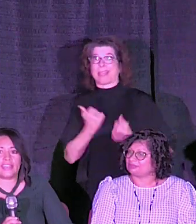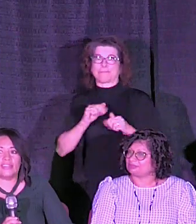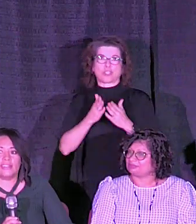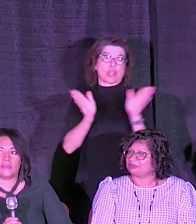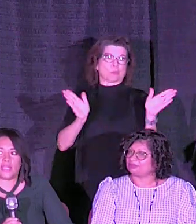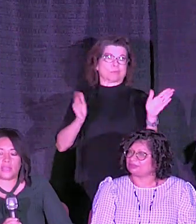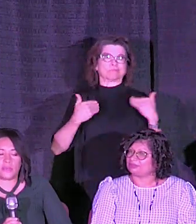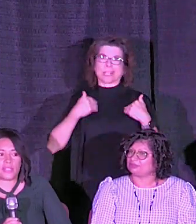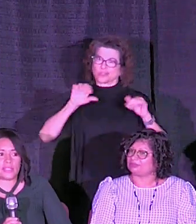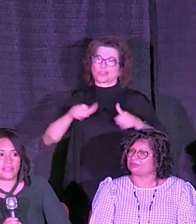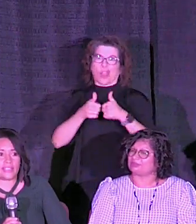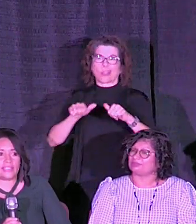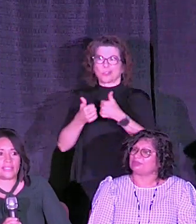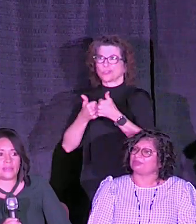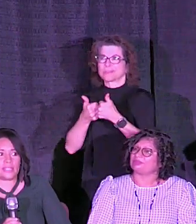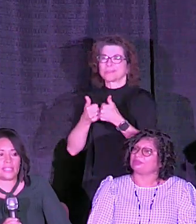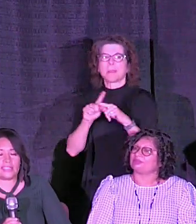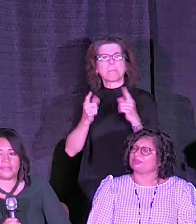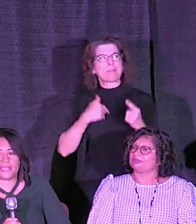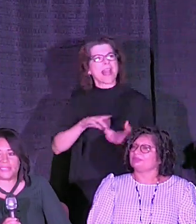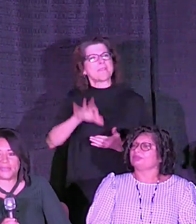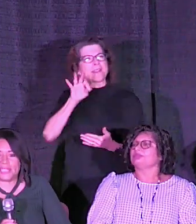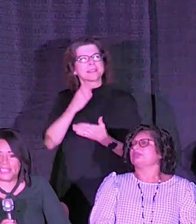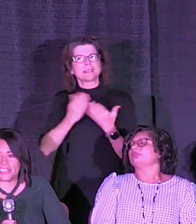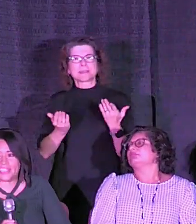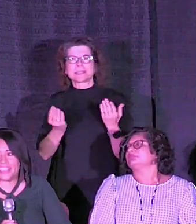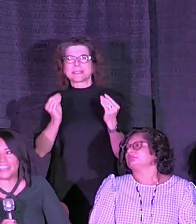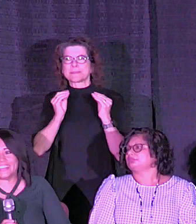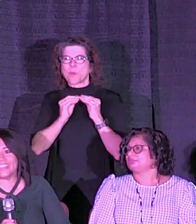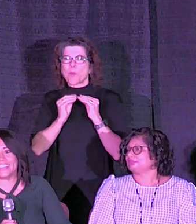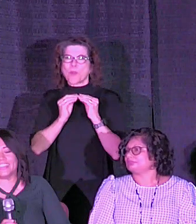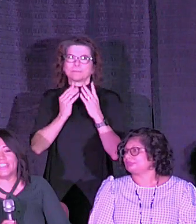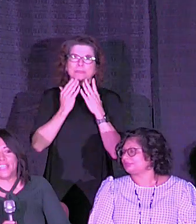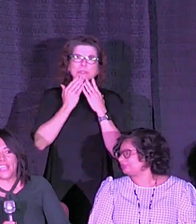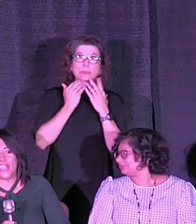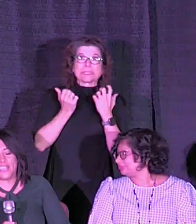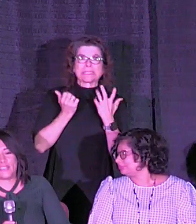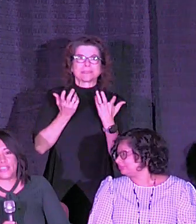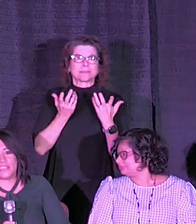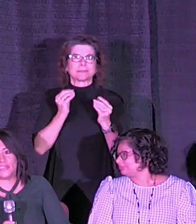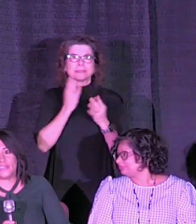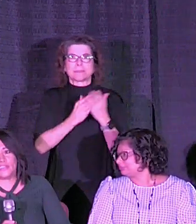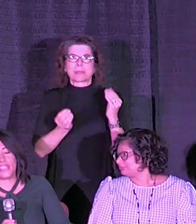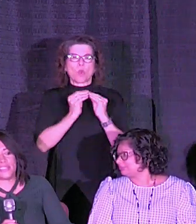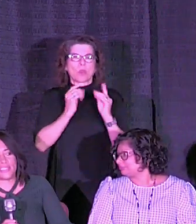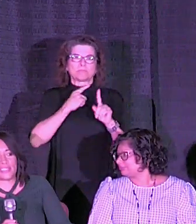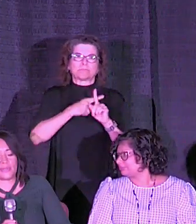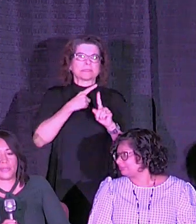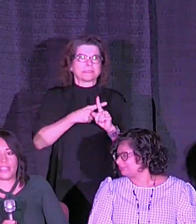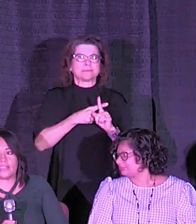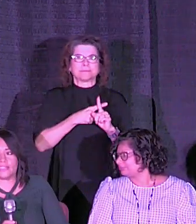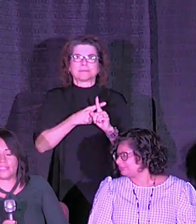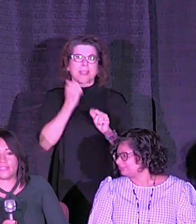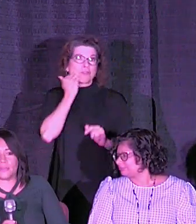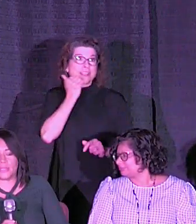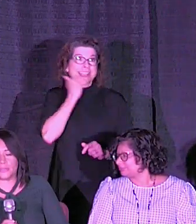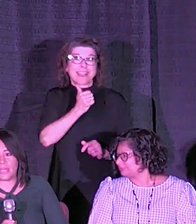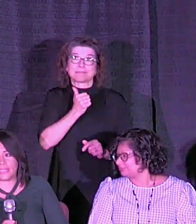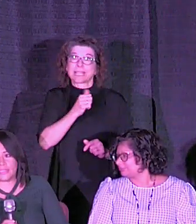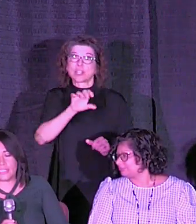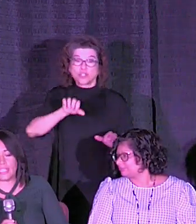yet I make a point to find something that inspires me each day, and even challenges bring